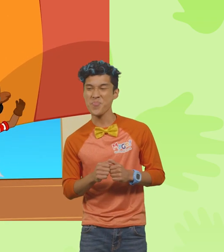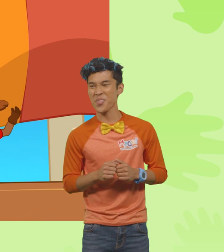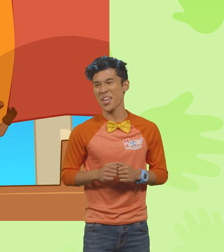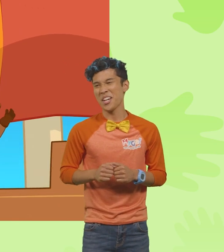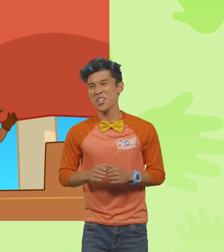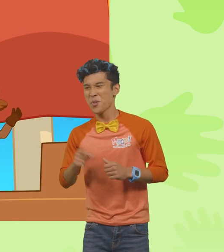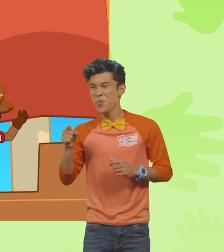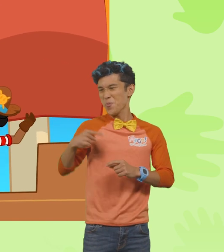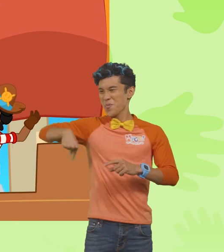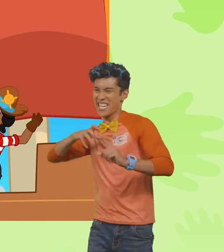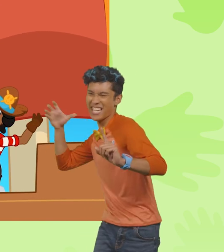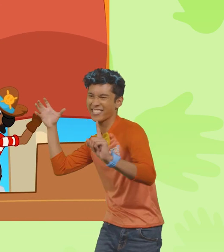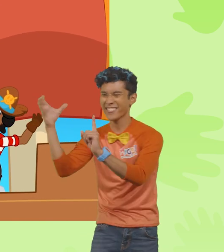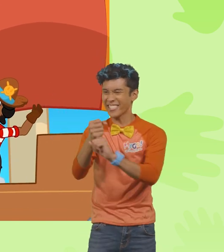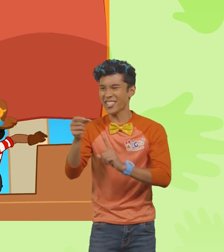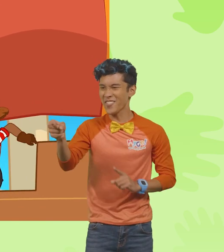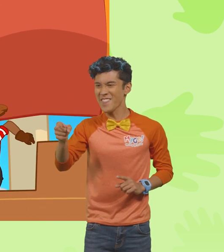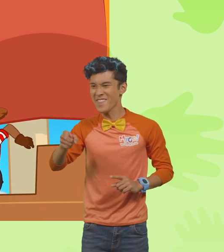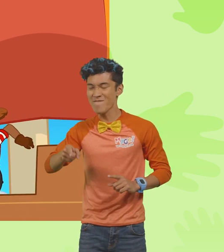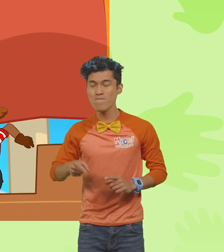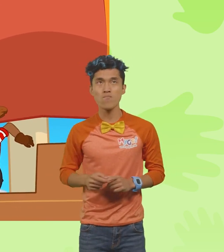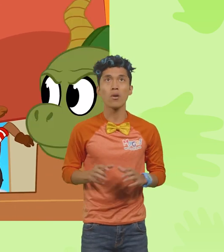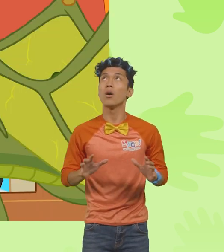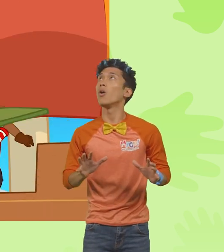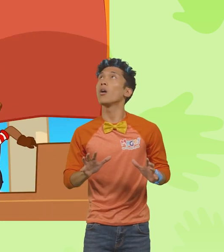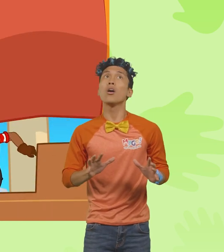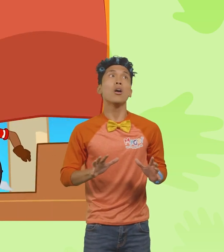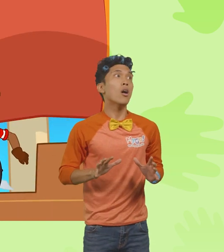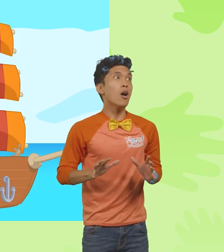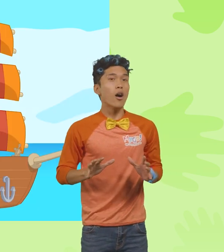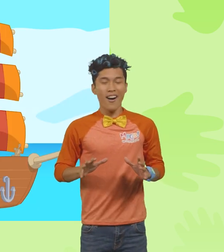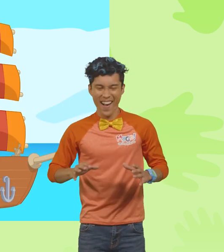We've caught you, Pirate April! Roar!